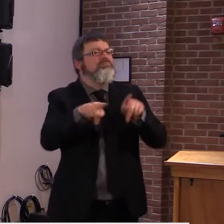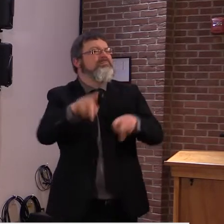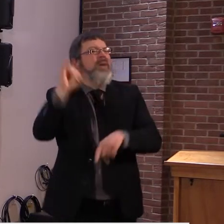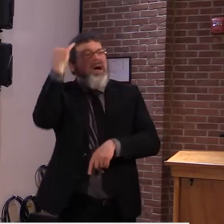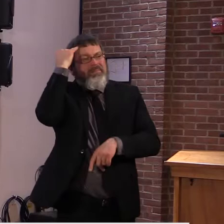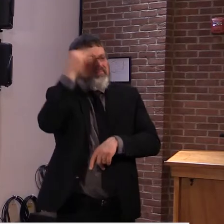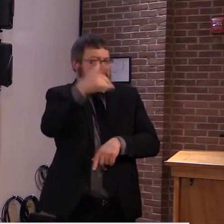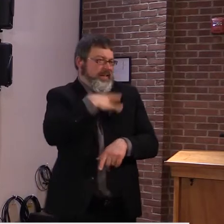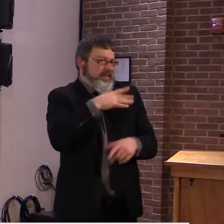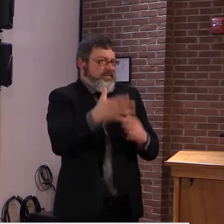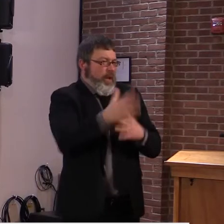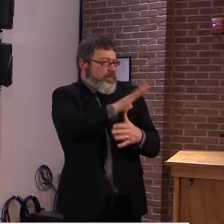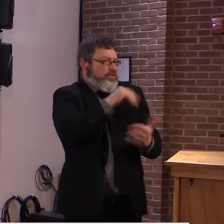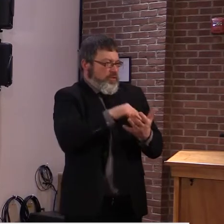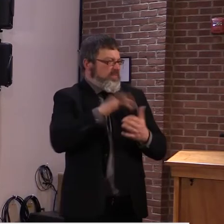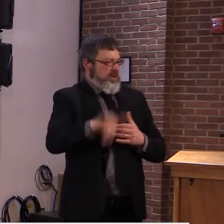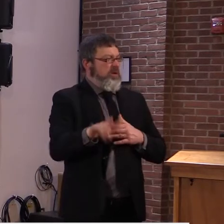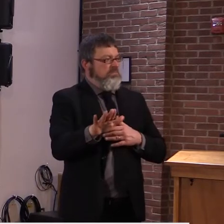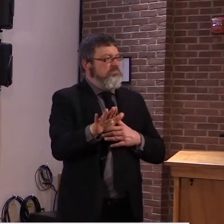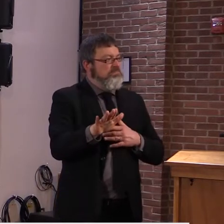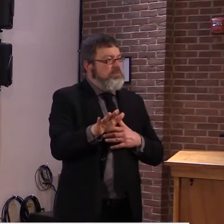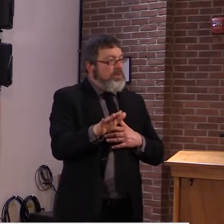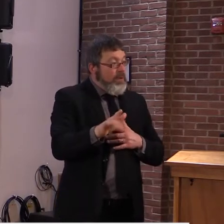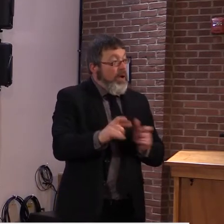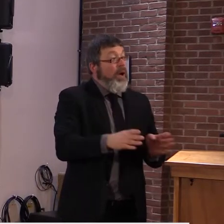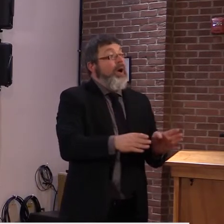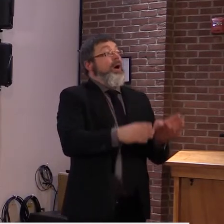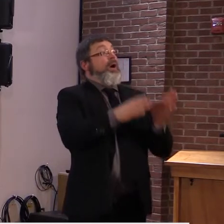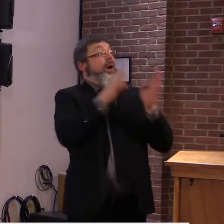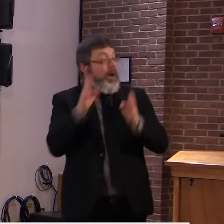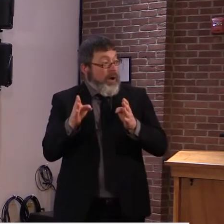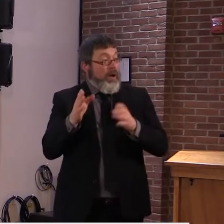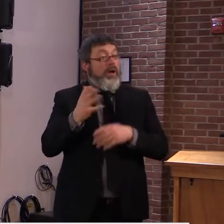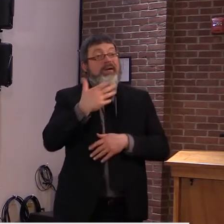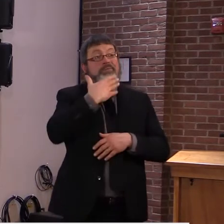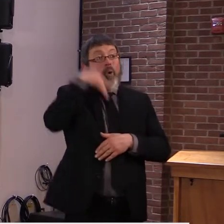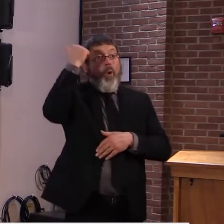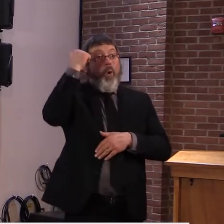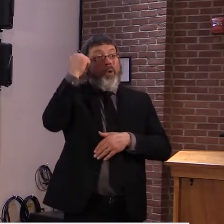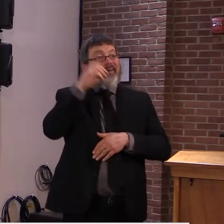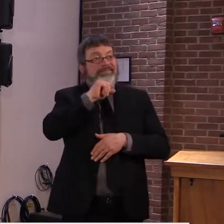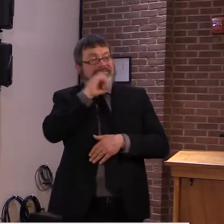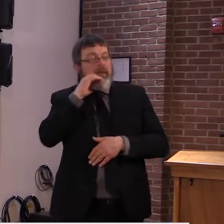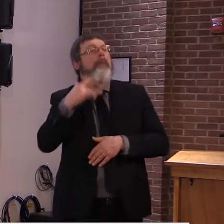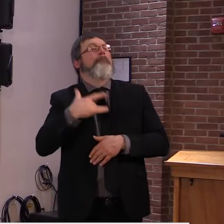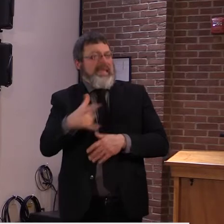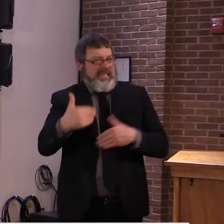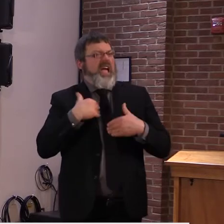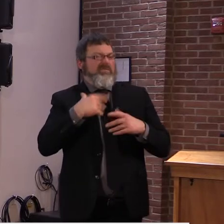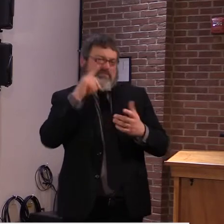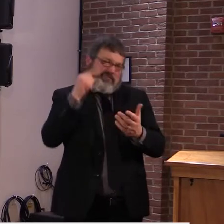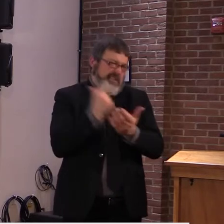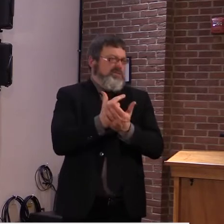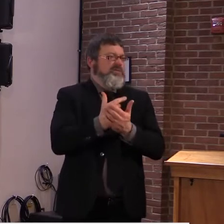frequently and will want to discuss the vaccine with them and probably have it administered at that office. We also have